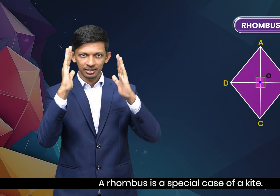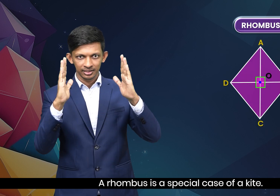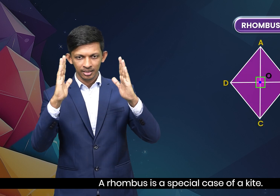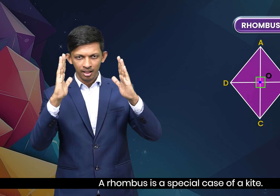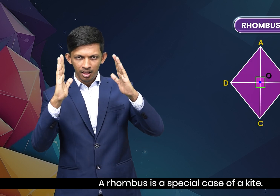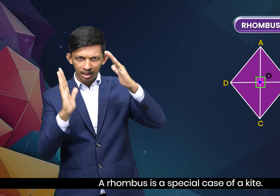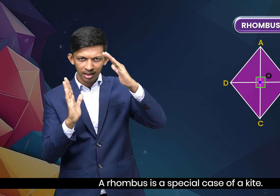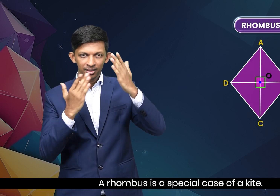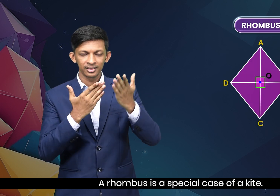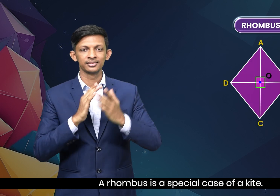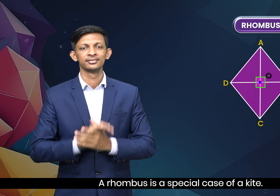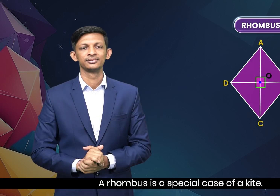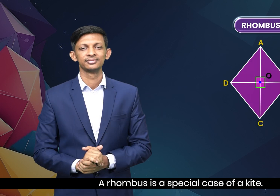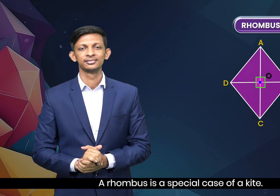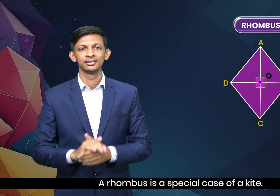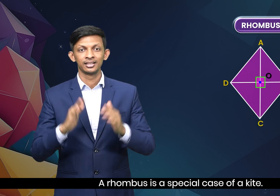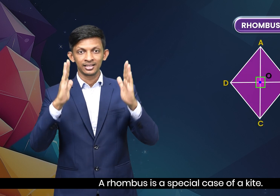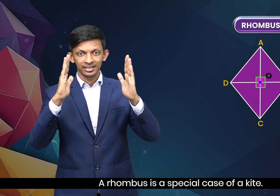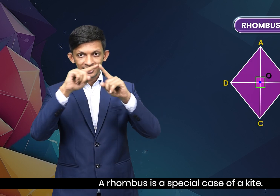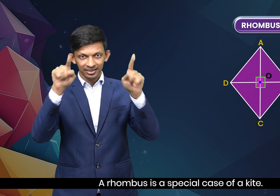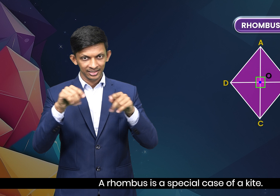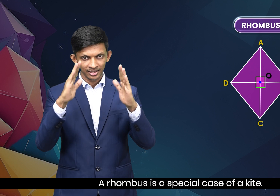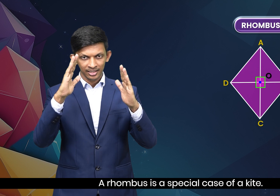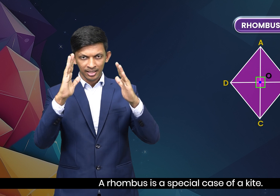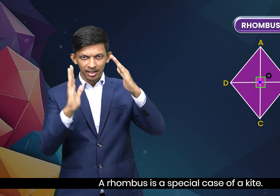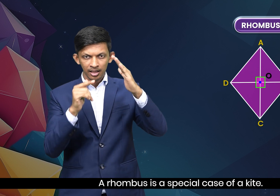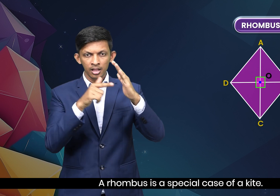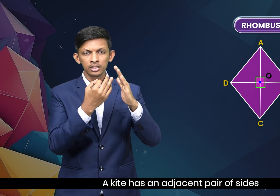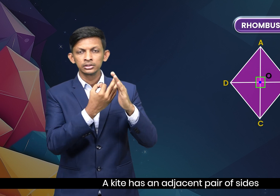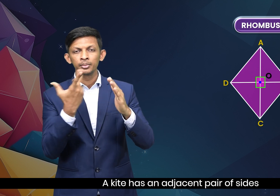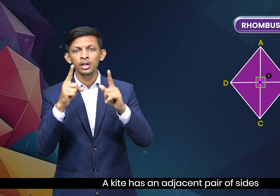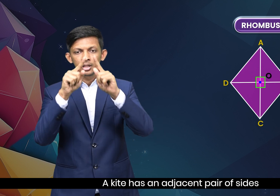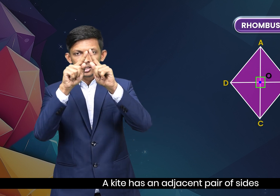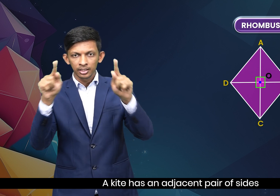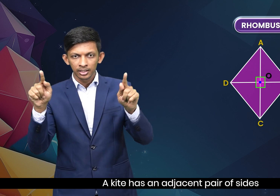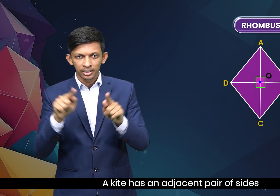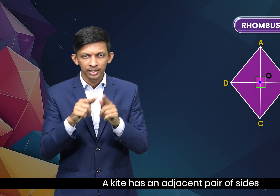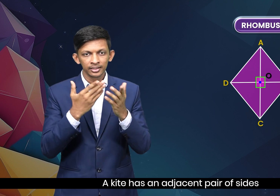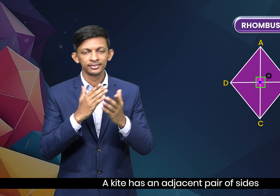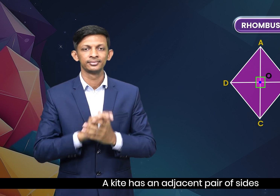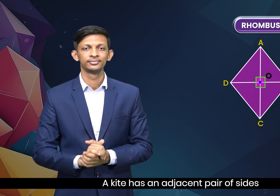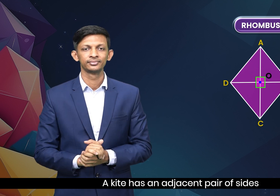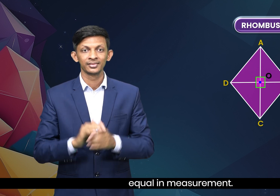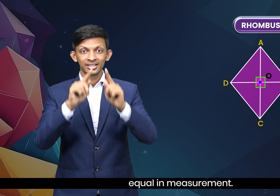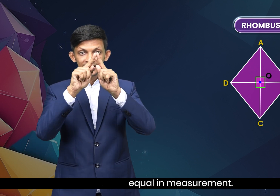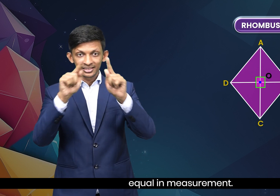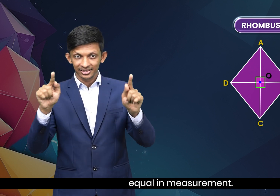A rhombus is a special case of a kite. A kite has an adjacent pair of sides equal in